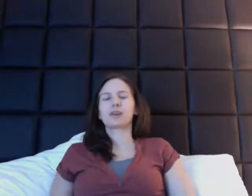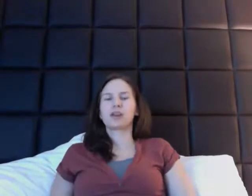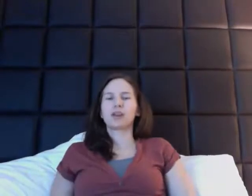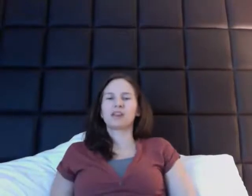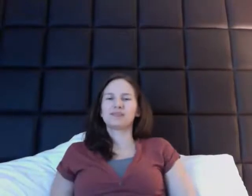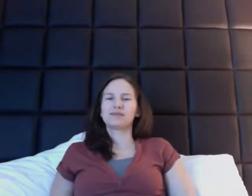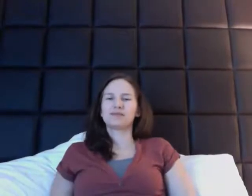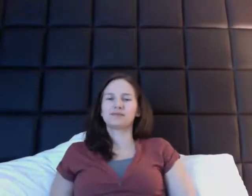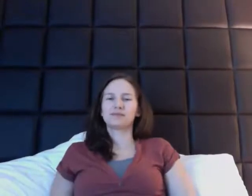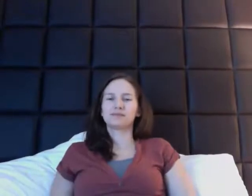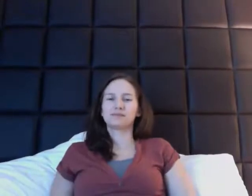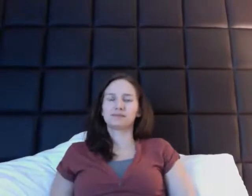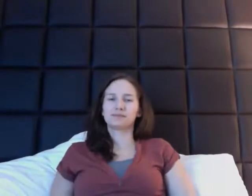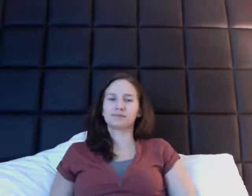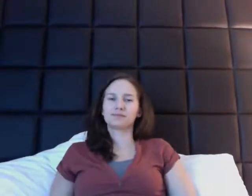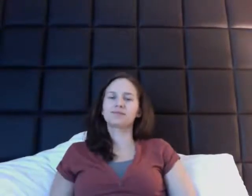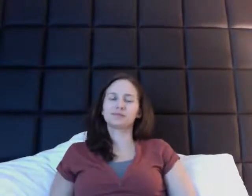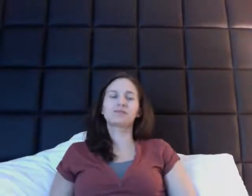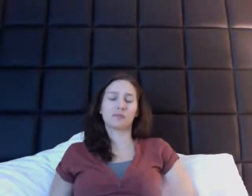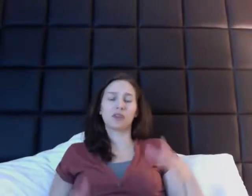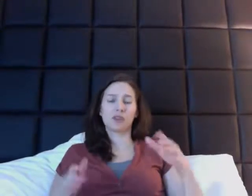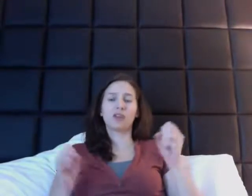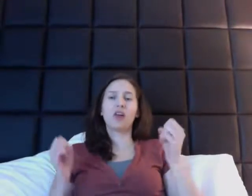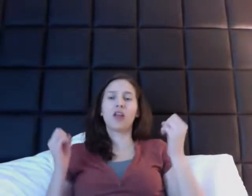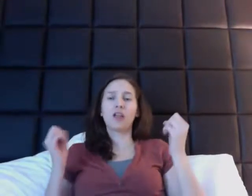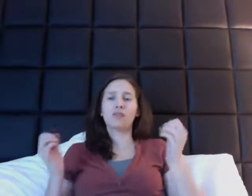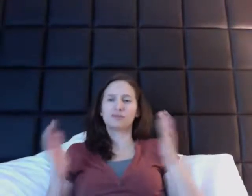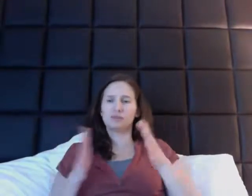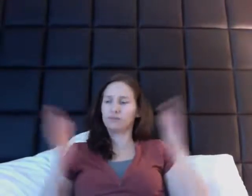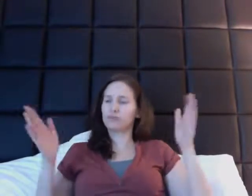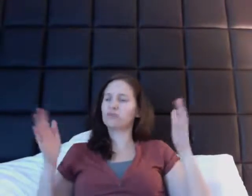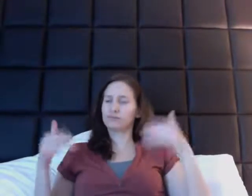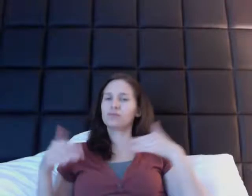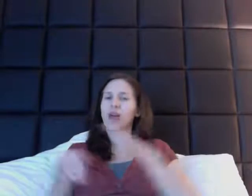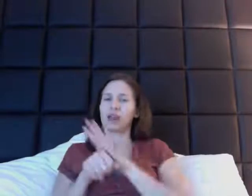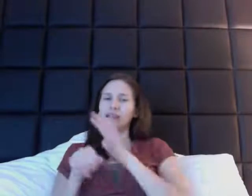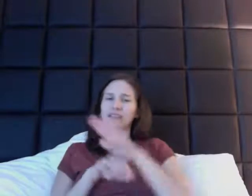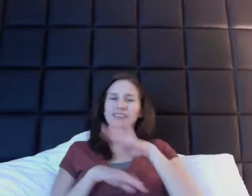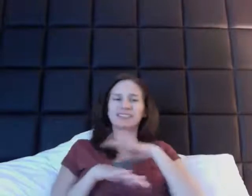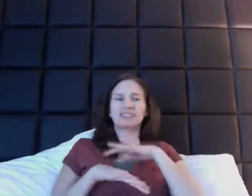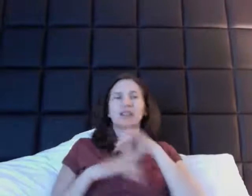There's an awful lot of breathing room, but I can hardly move.